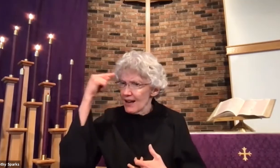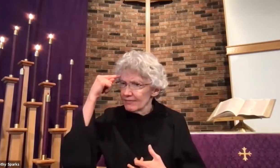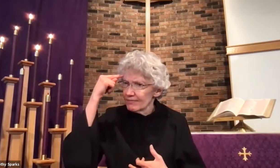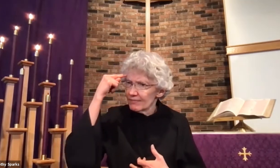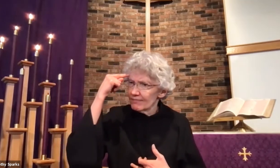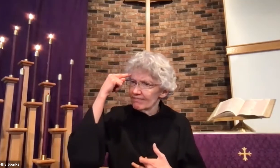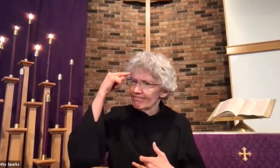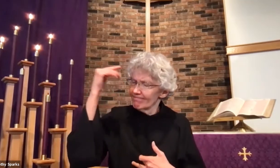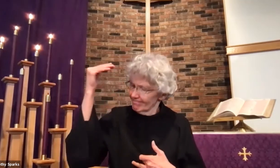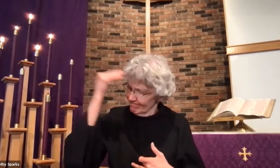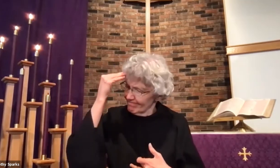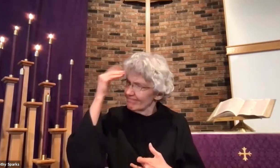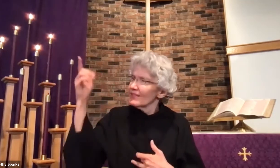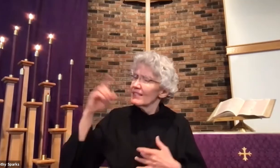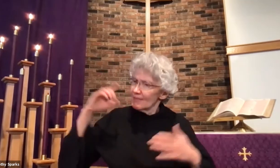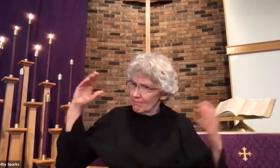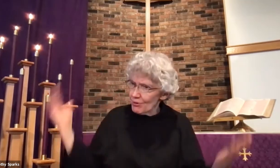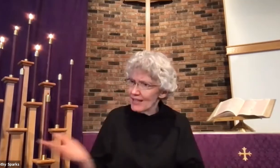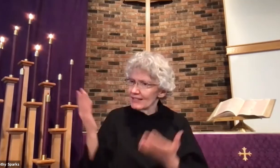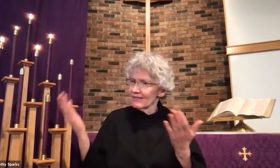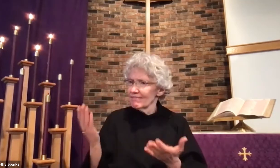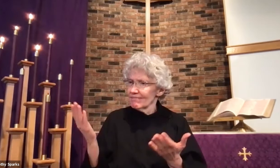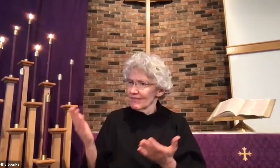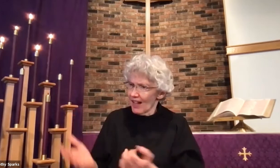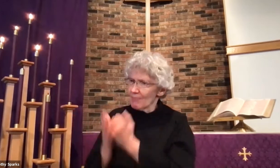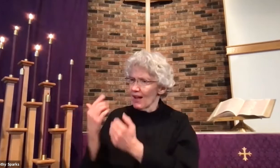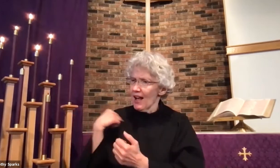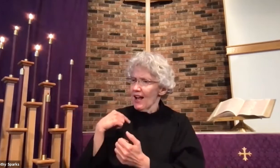Open our hearts and minds to your constant presence.